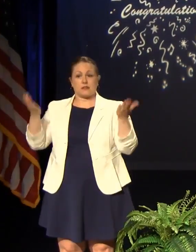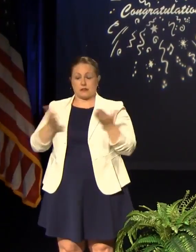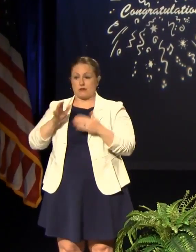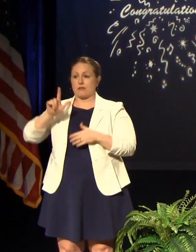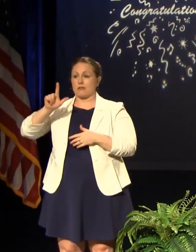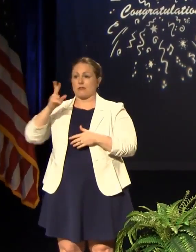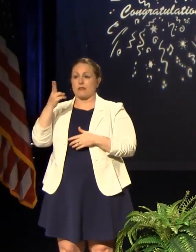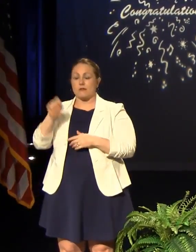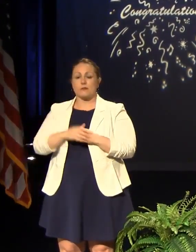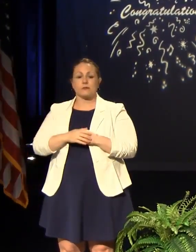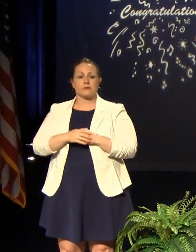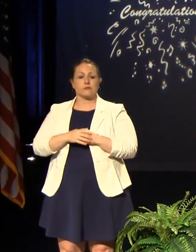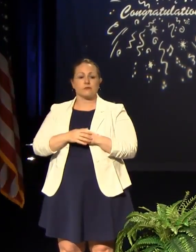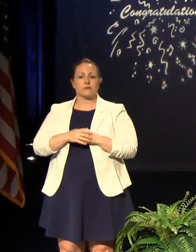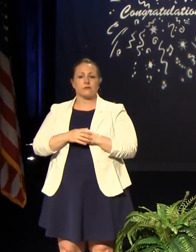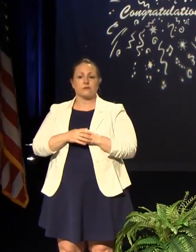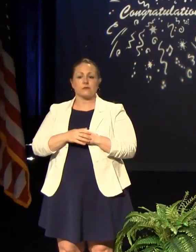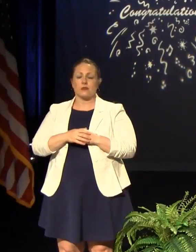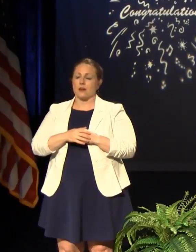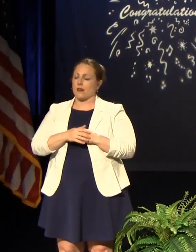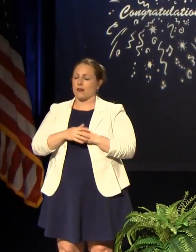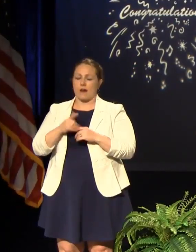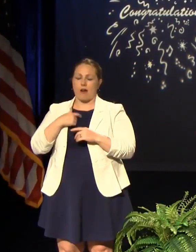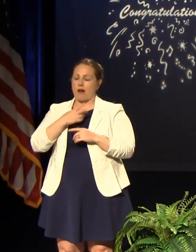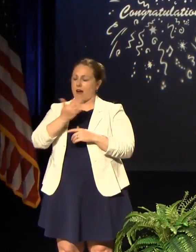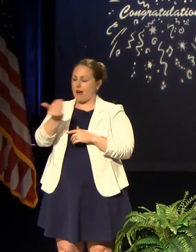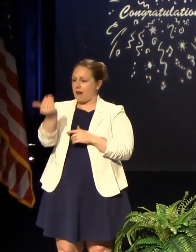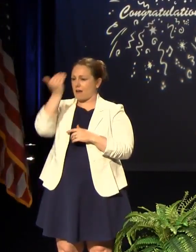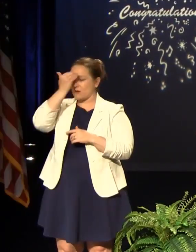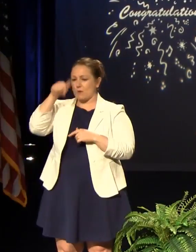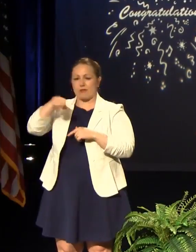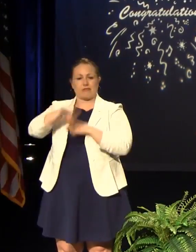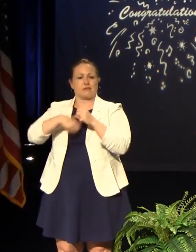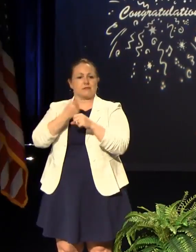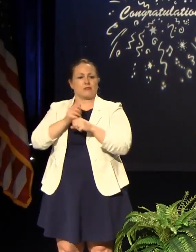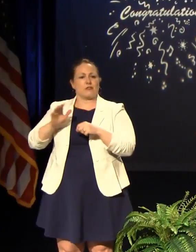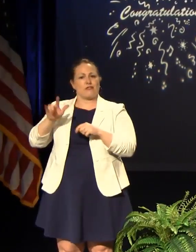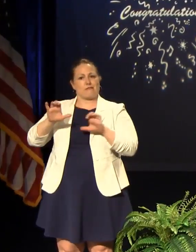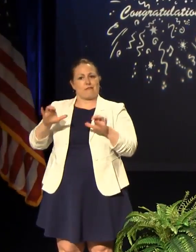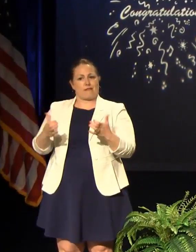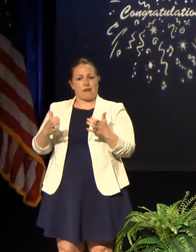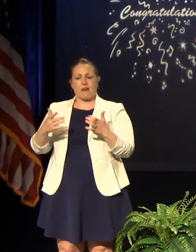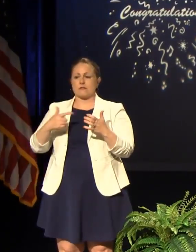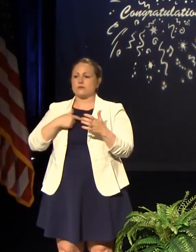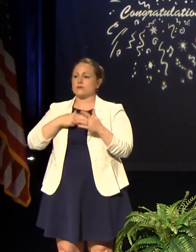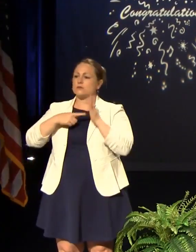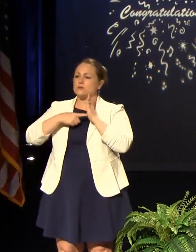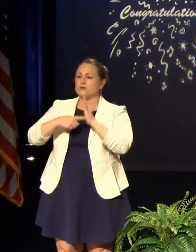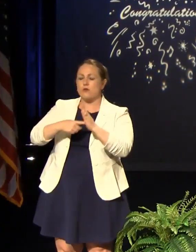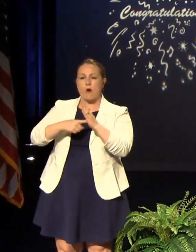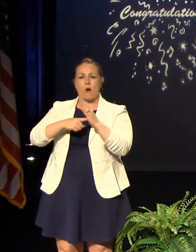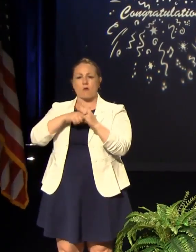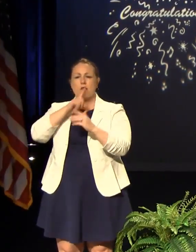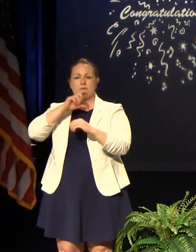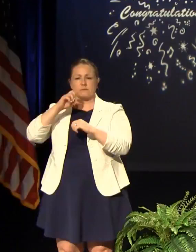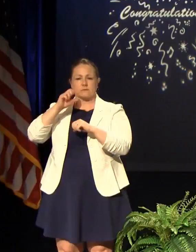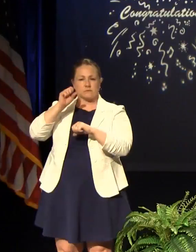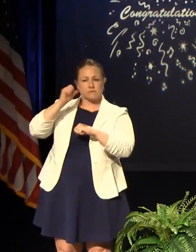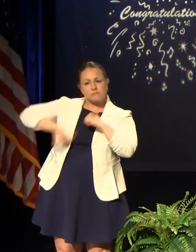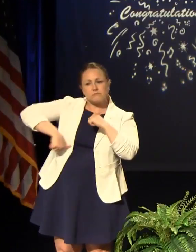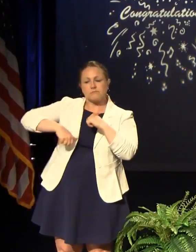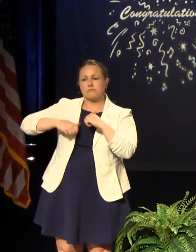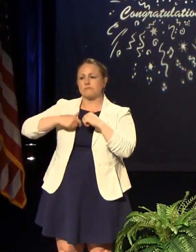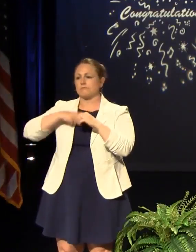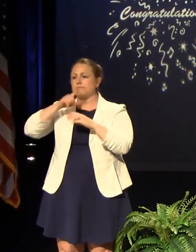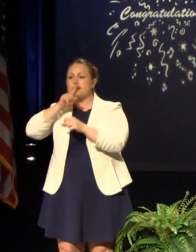little doubt this year's class demonstrated more resolve, commitment, and focus than